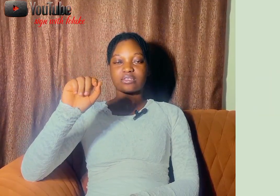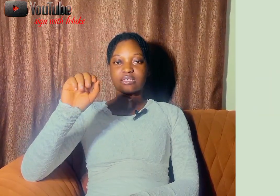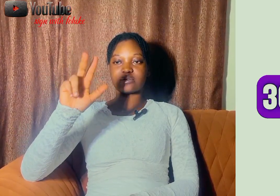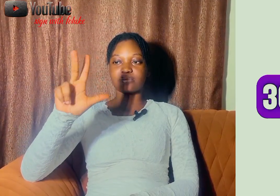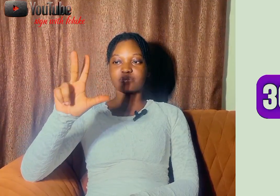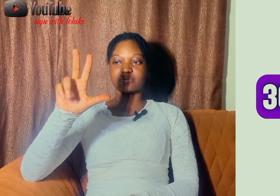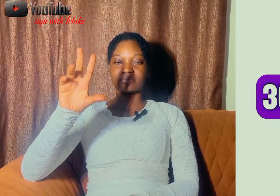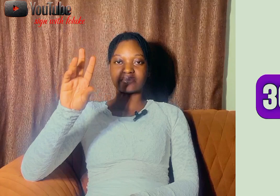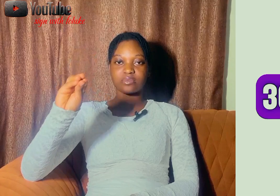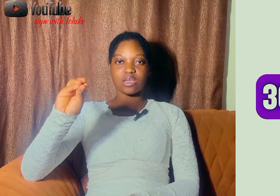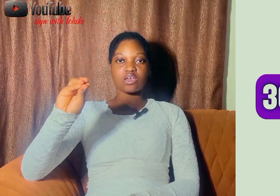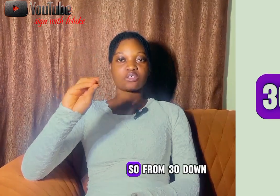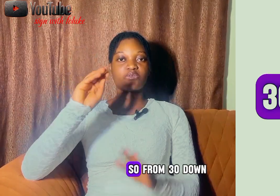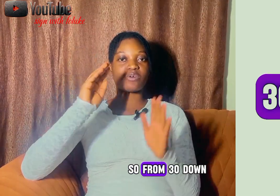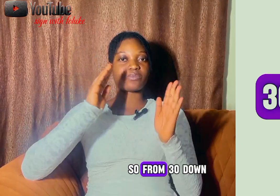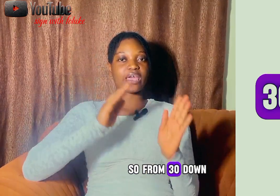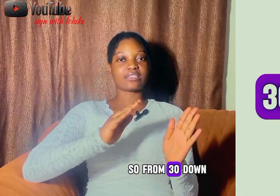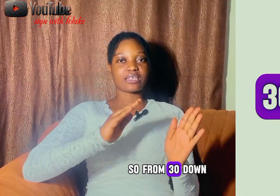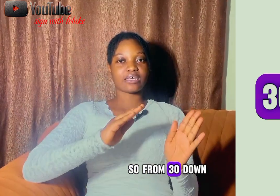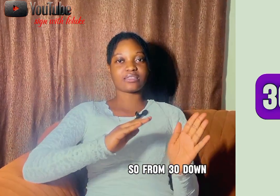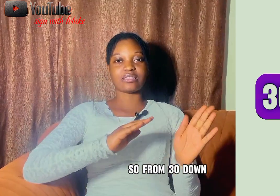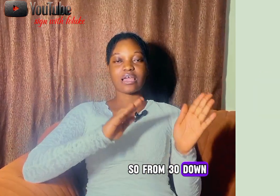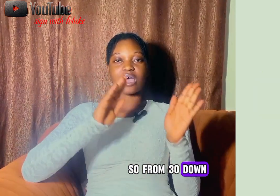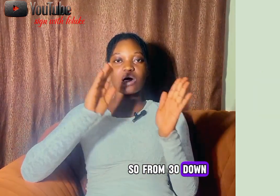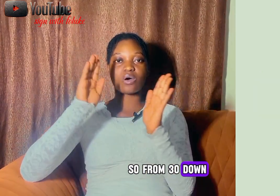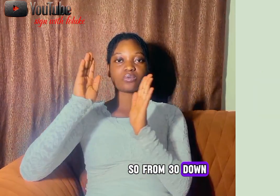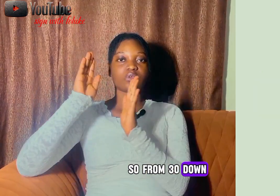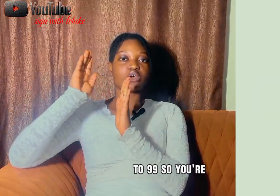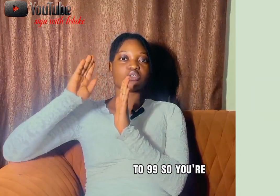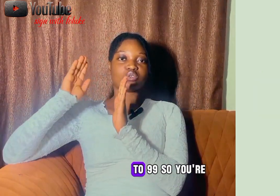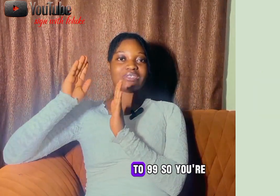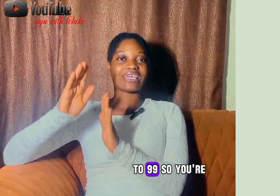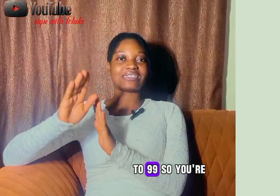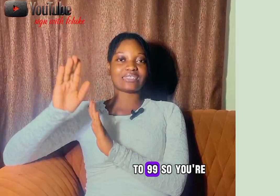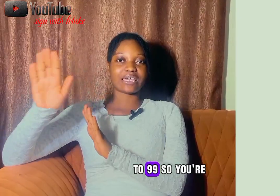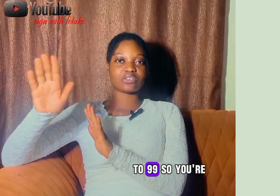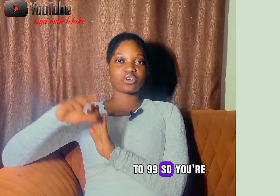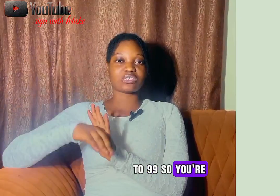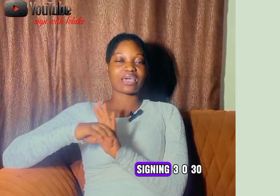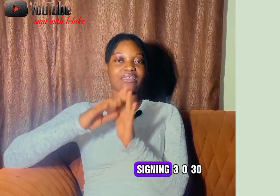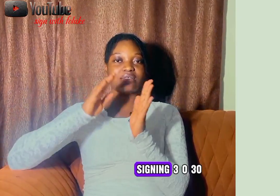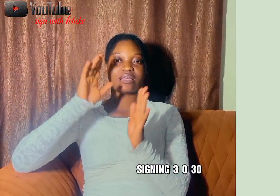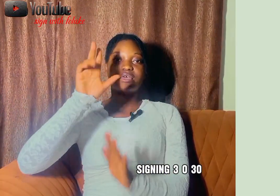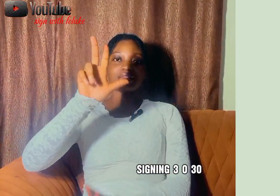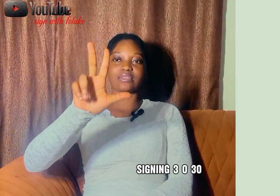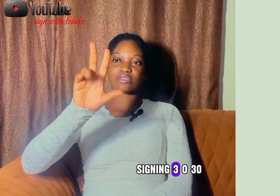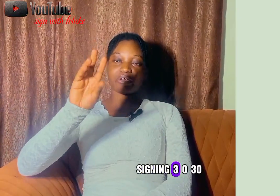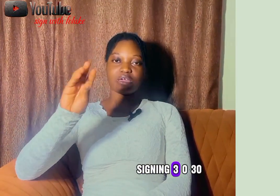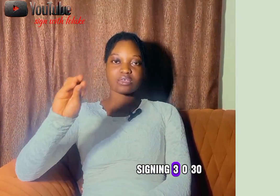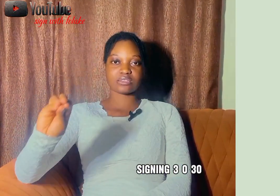30. So from 30 down to 99. So you're signing